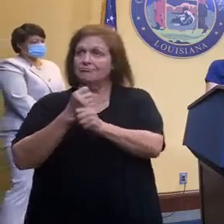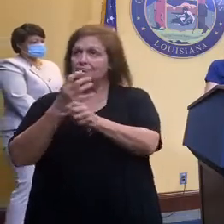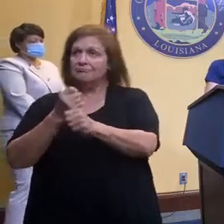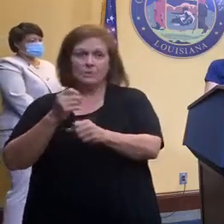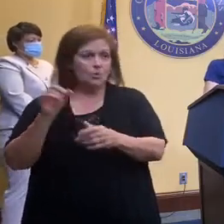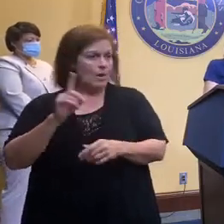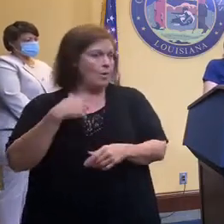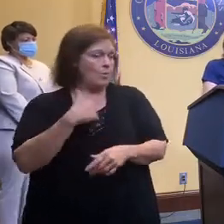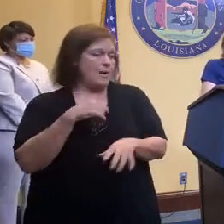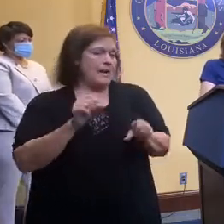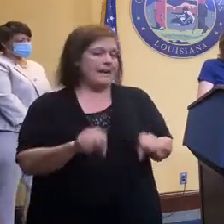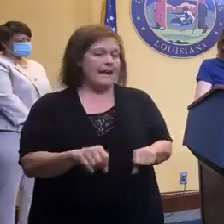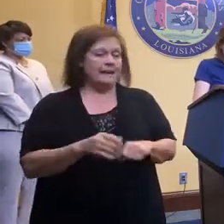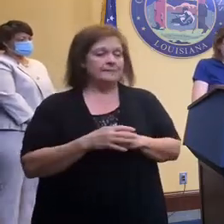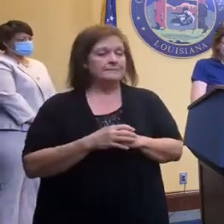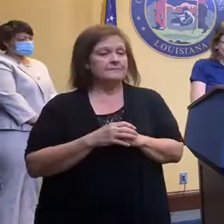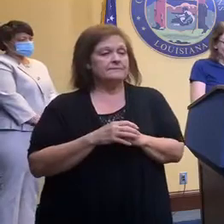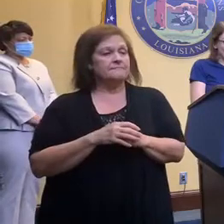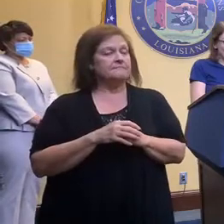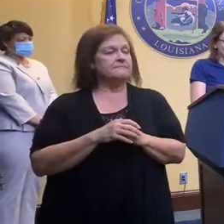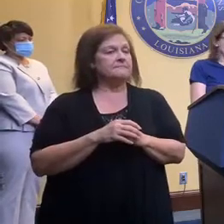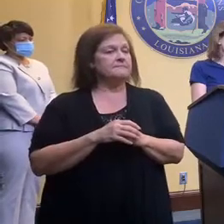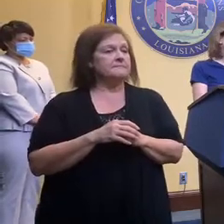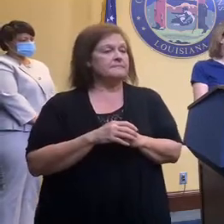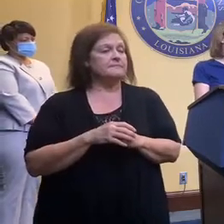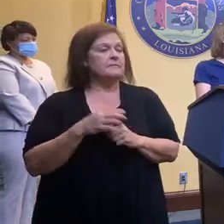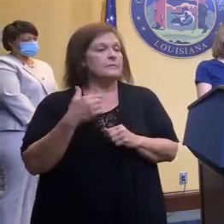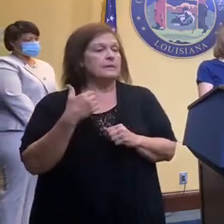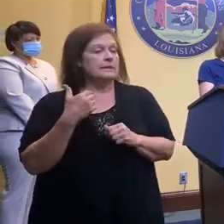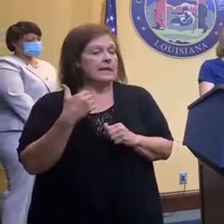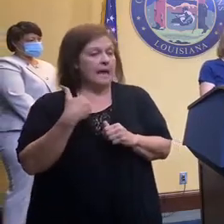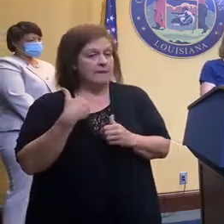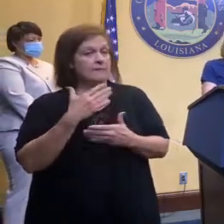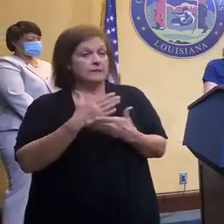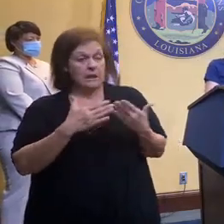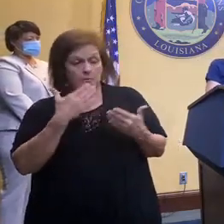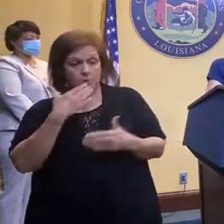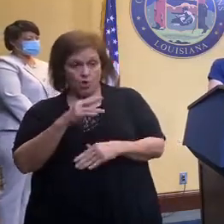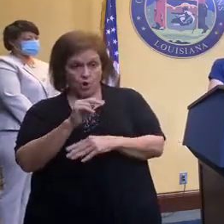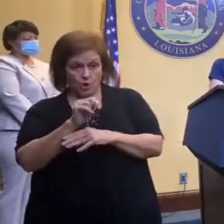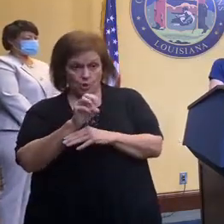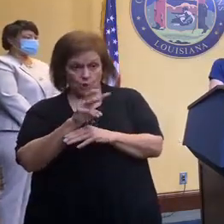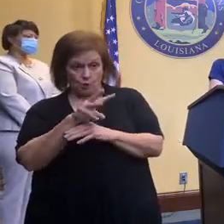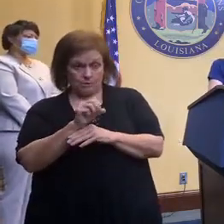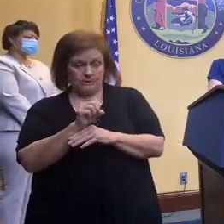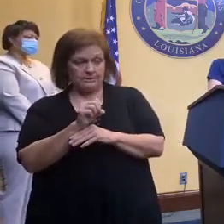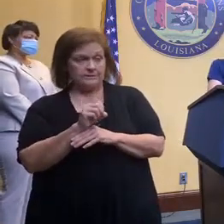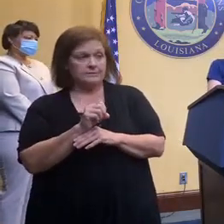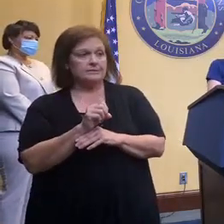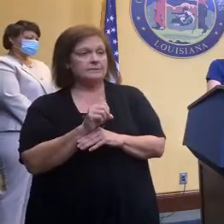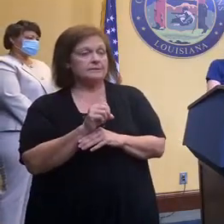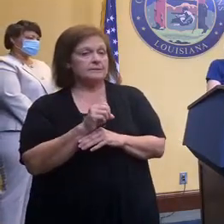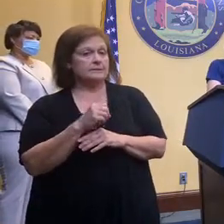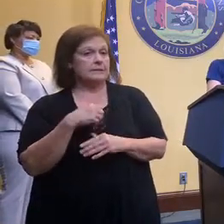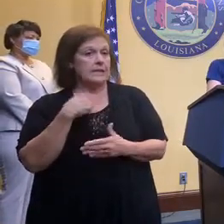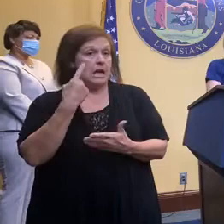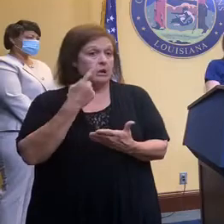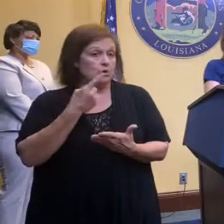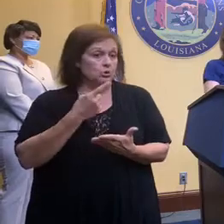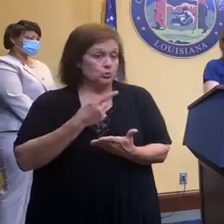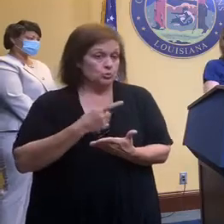do so. We do have some good news on the horizon. In the next week